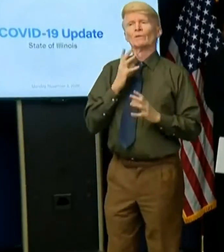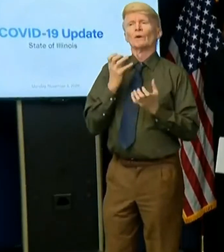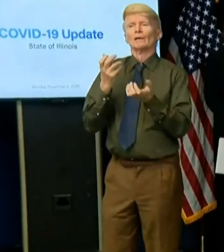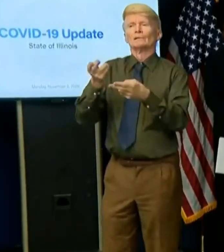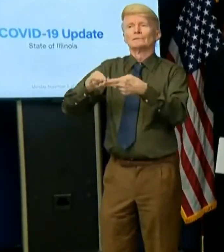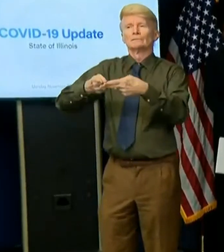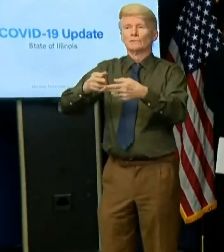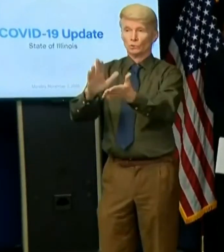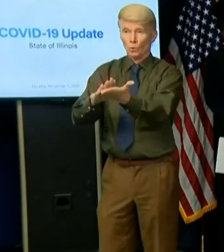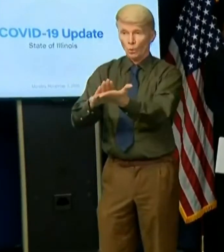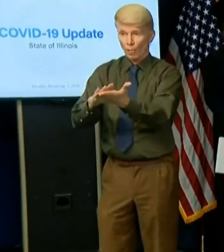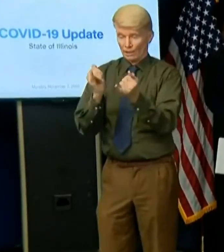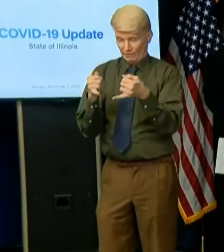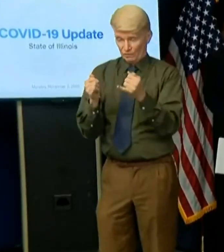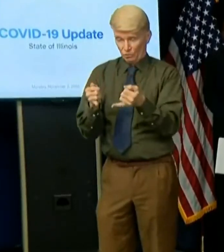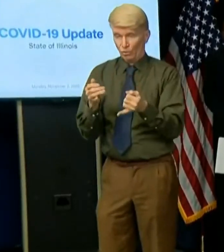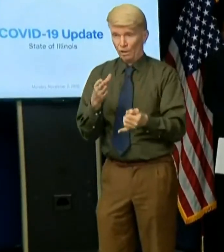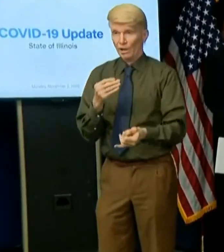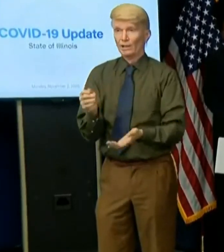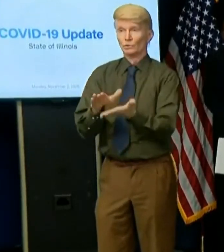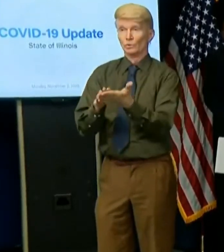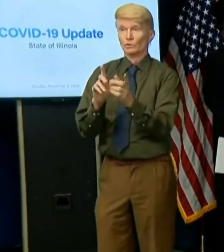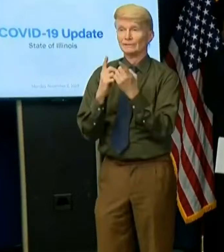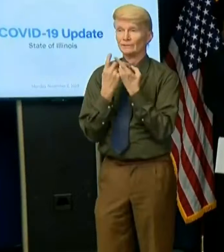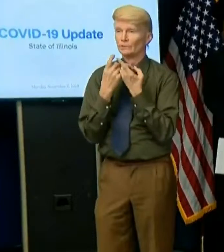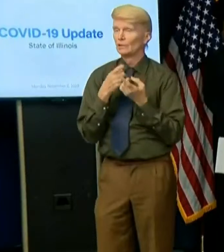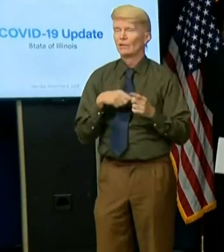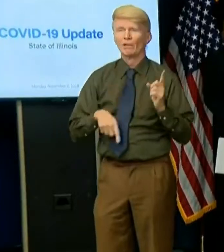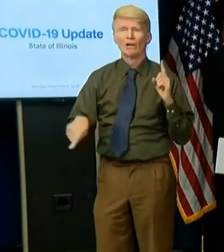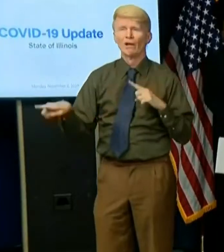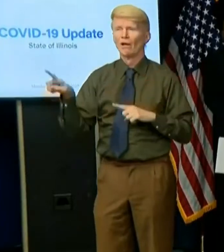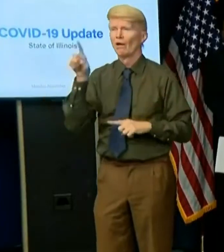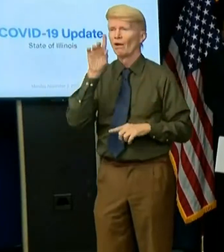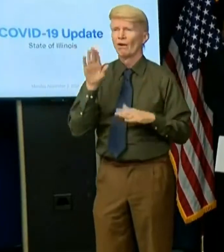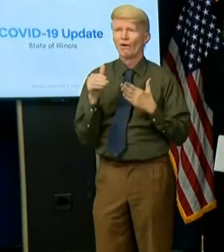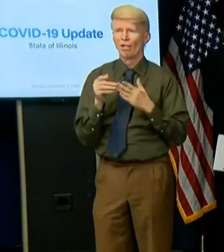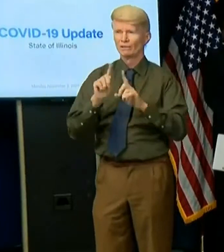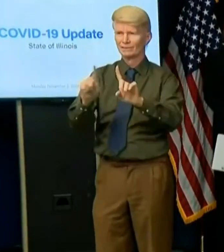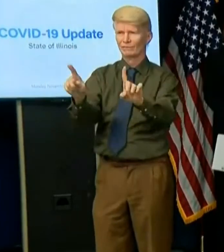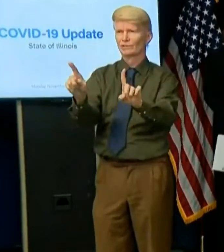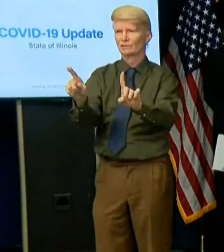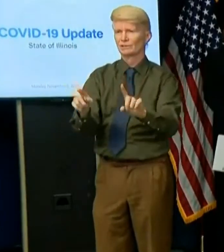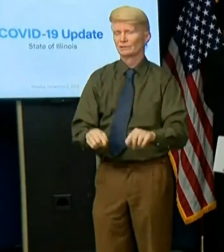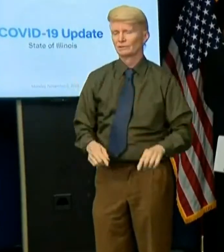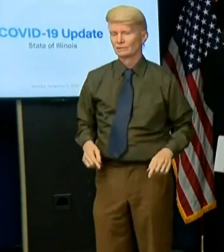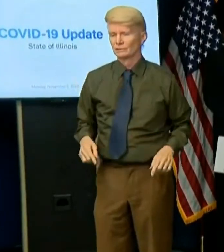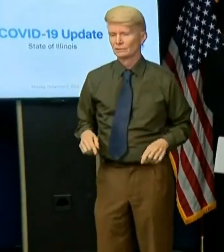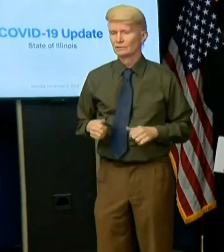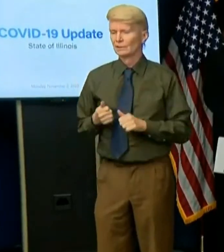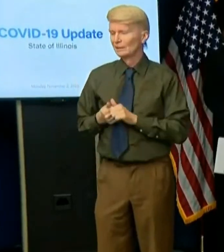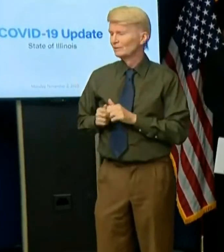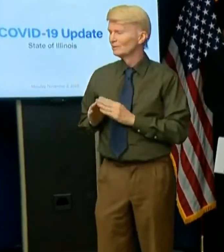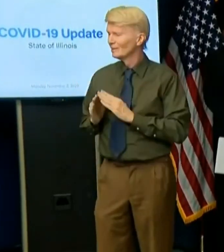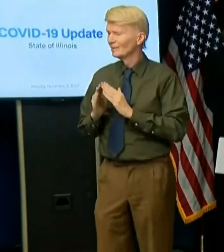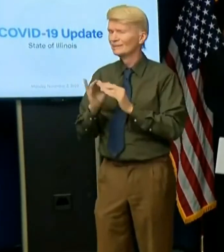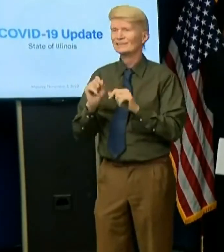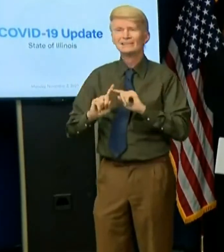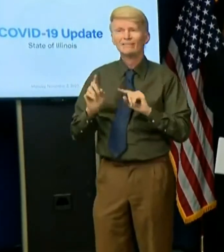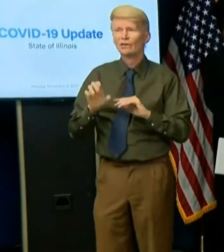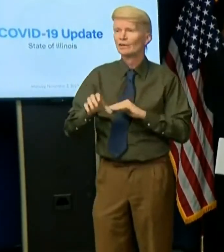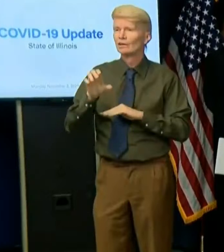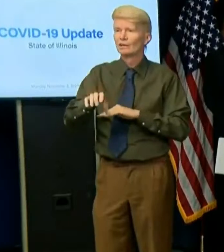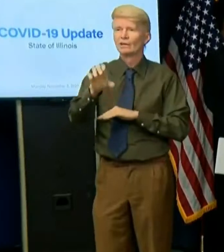and individual school districts. They're all quite different. And I'm sure one city would say that they're different than another,